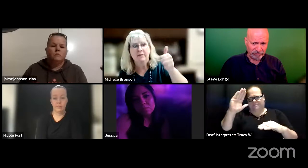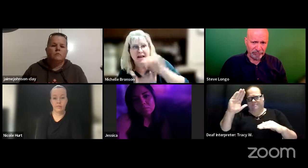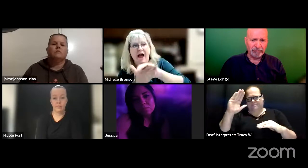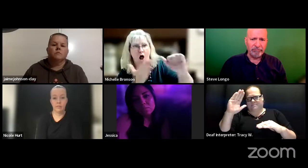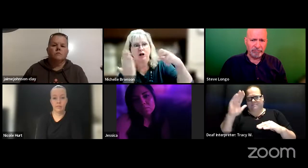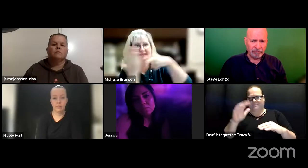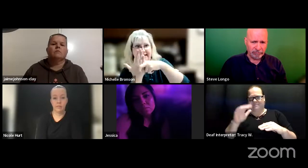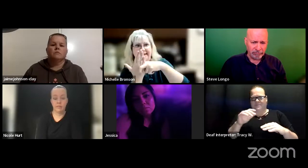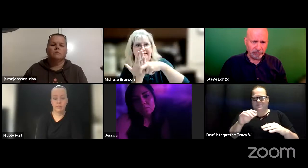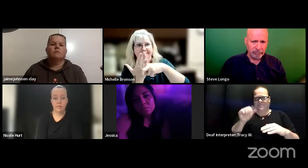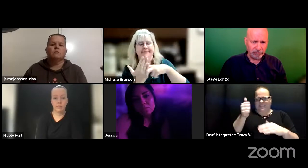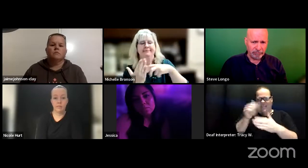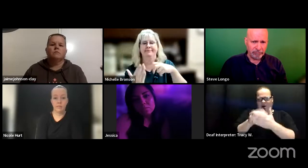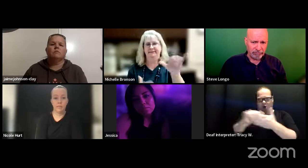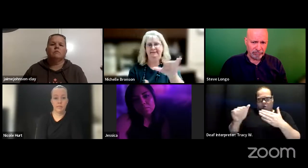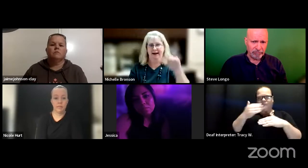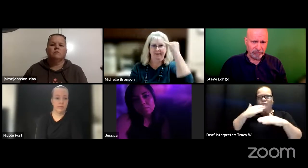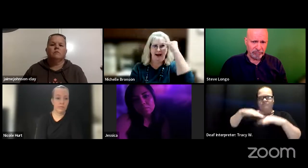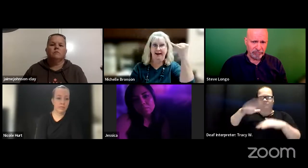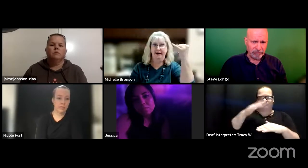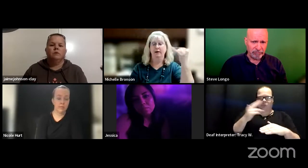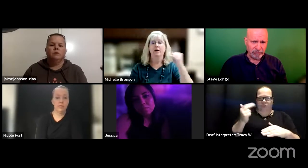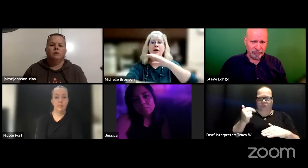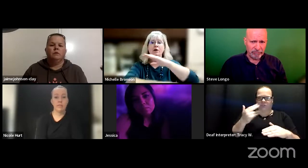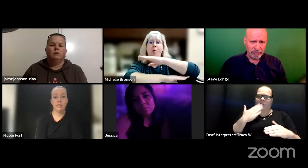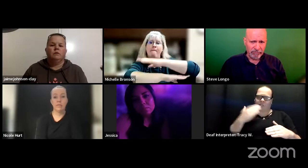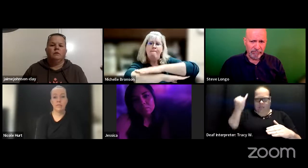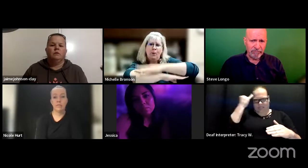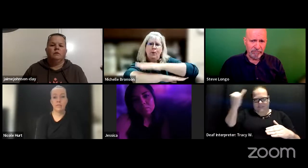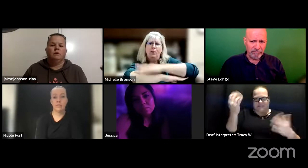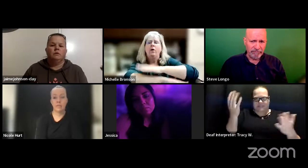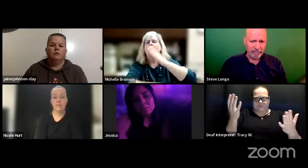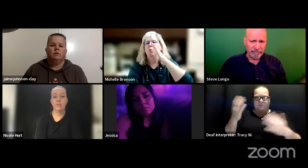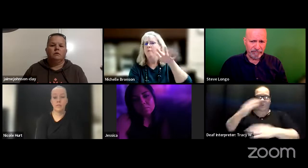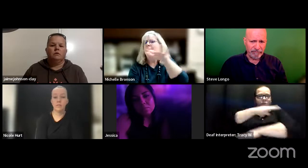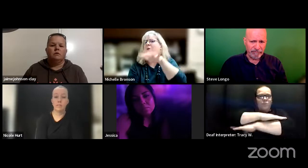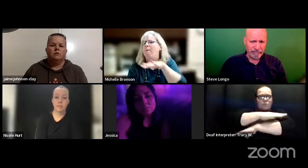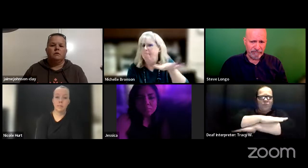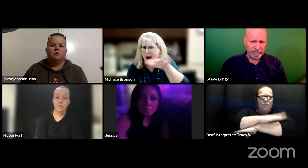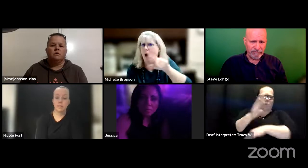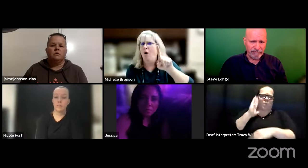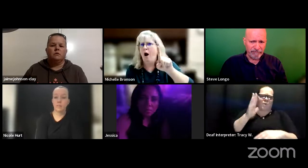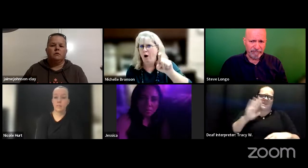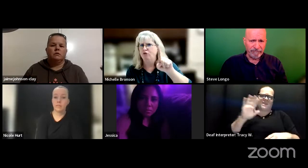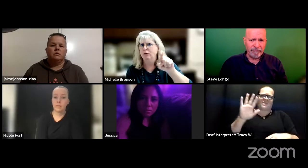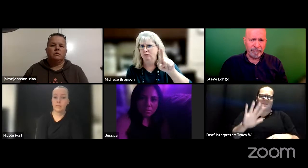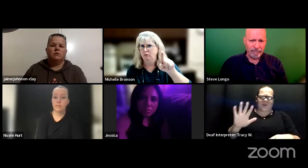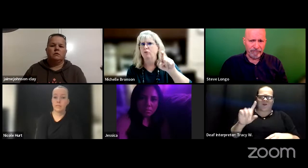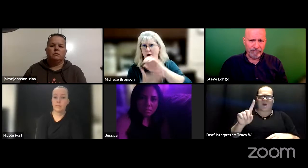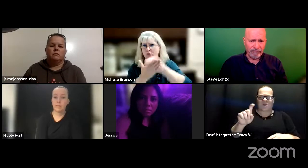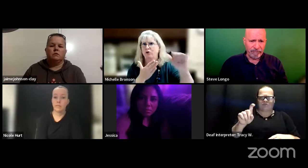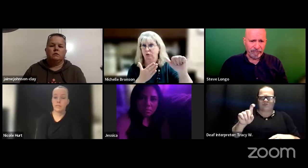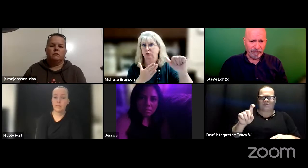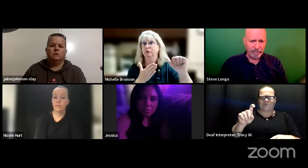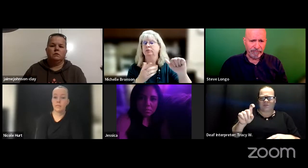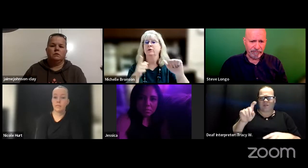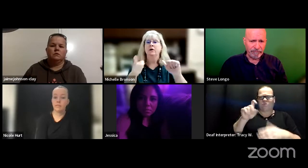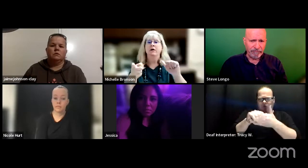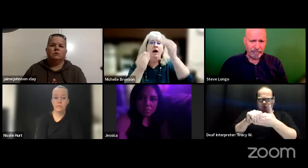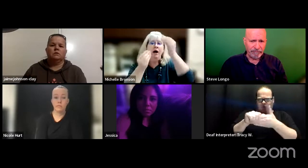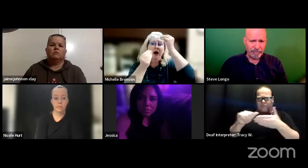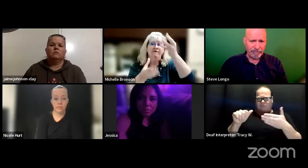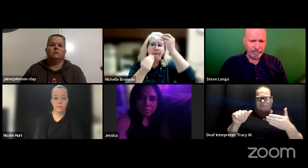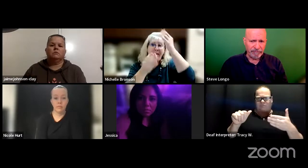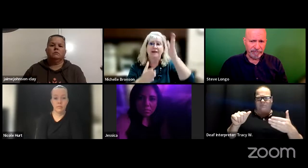up, the price will be $10 for the entrance ticket. So the booth fee will